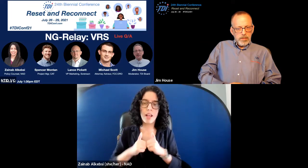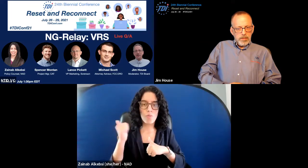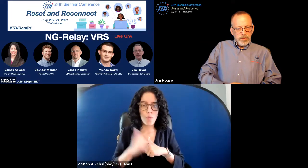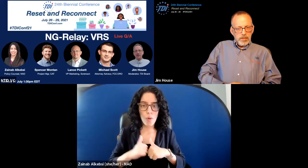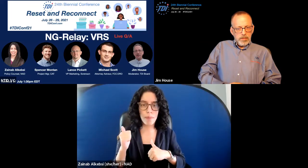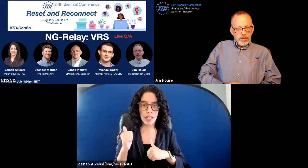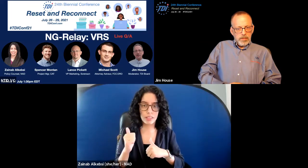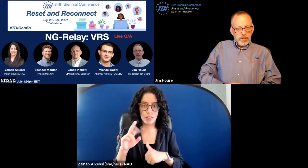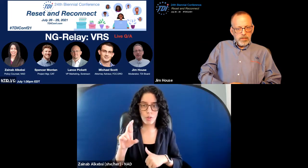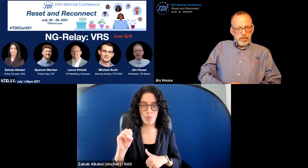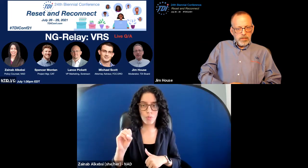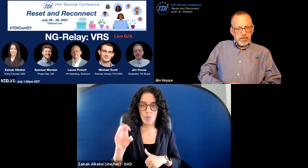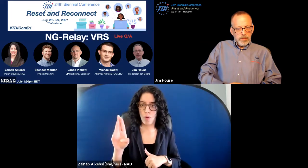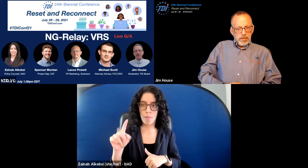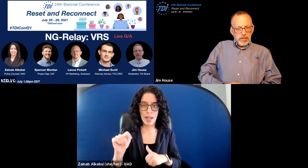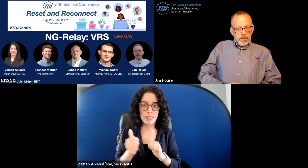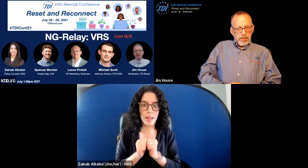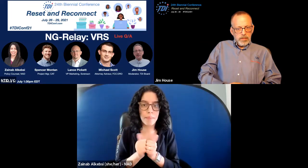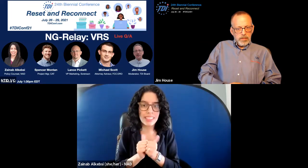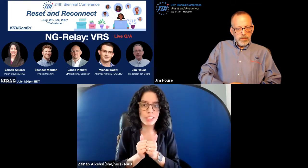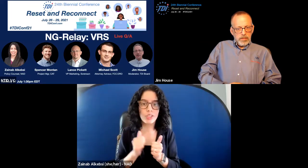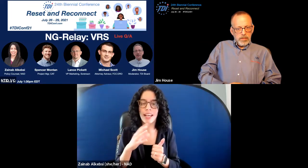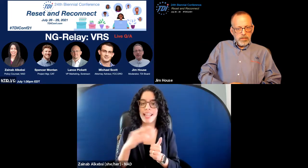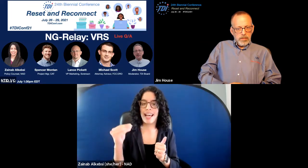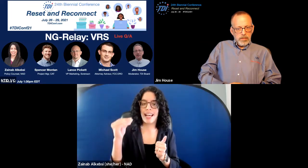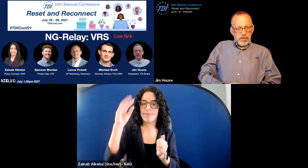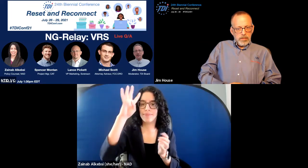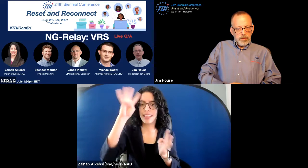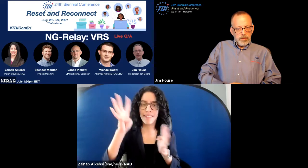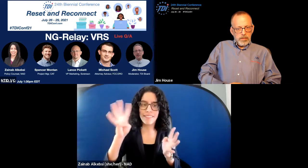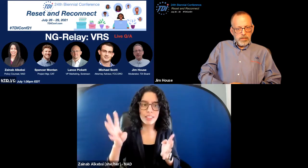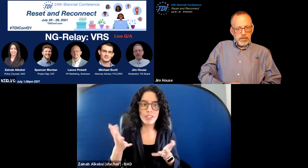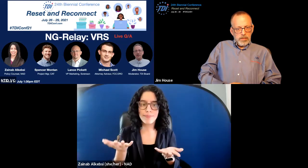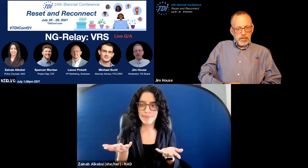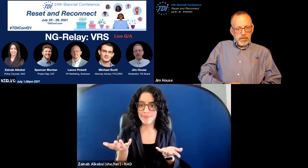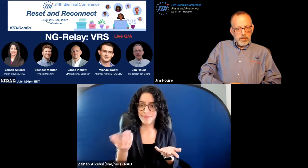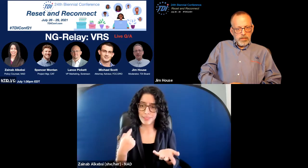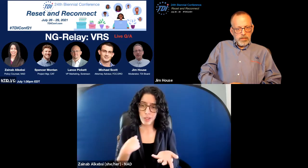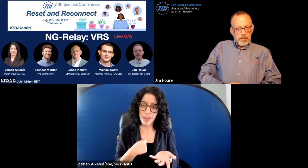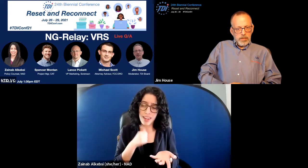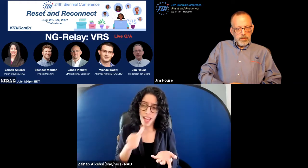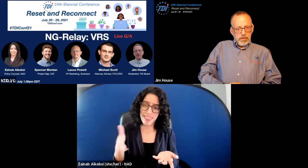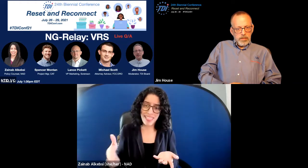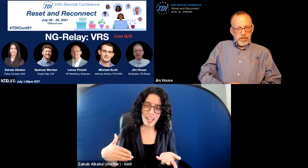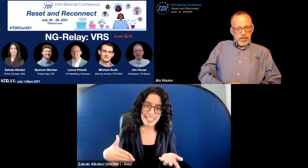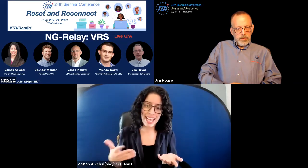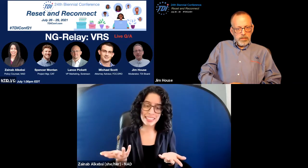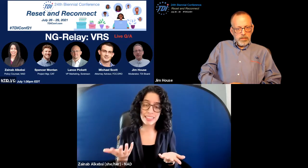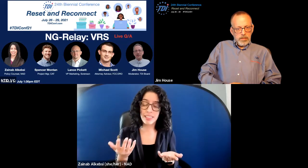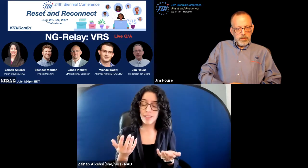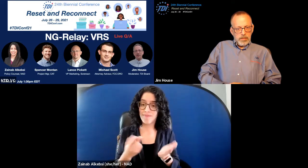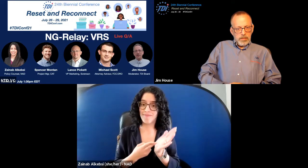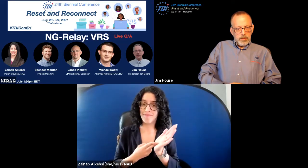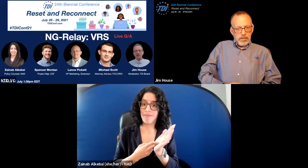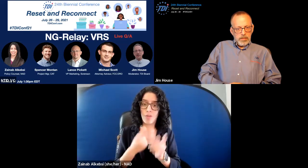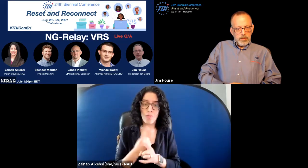which means we need a world with a robust competition and innovation, and we're not there